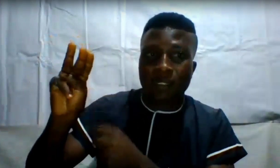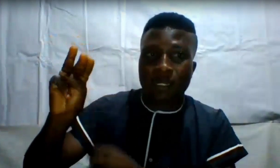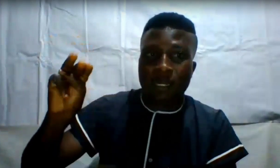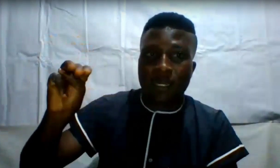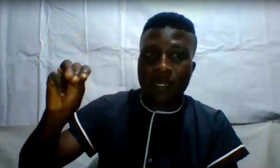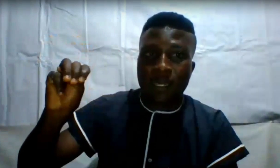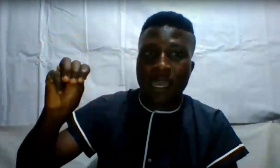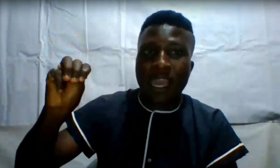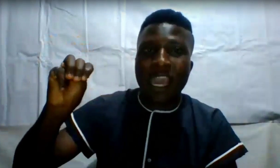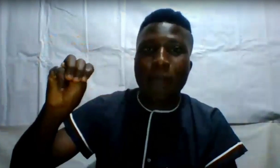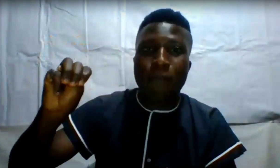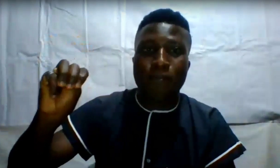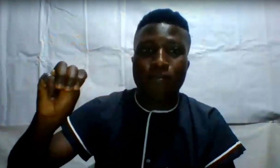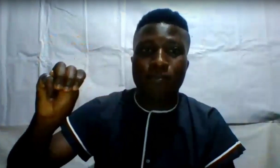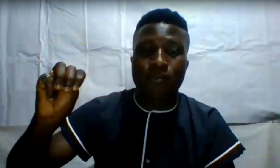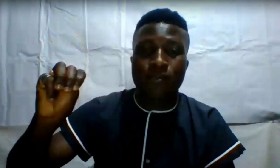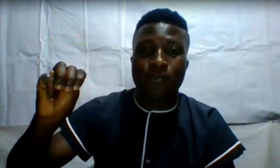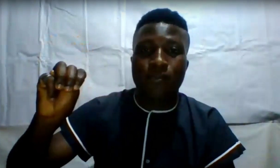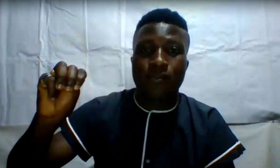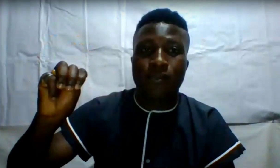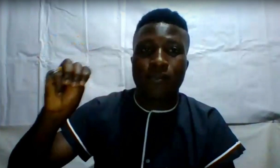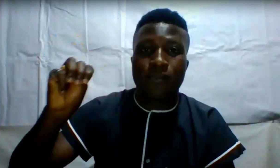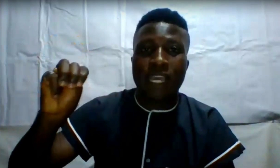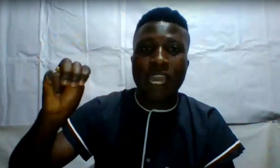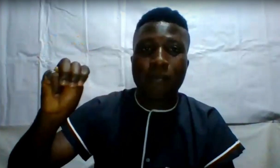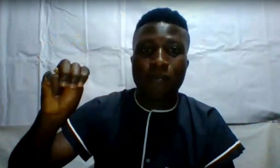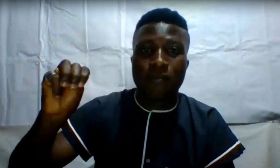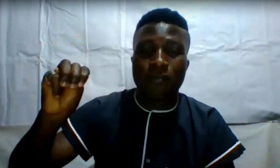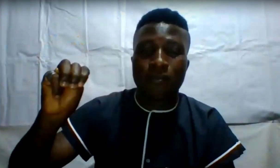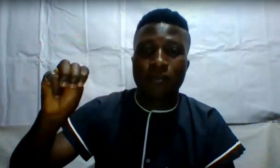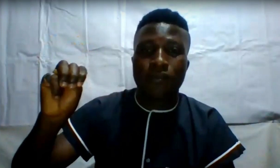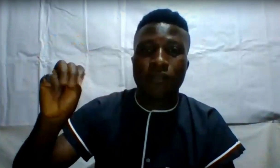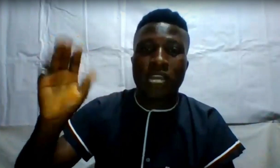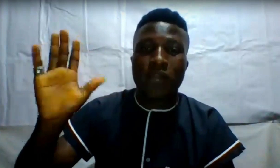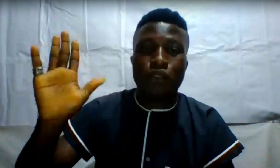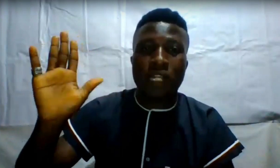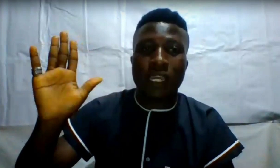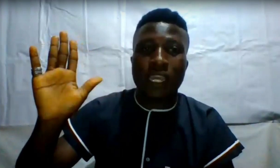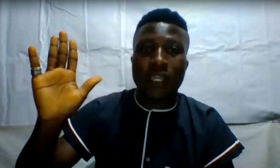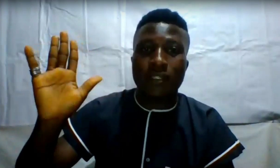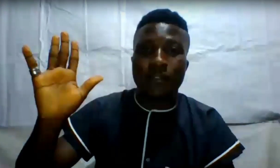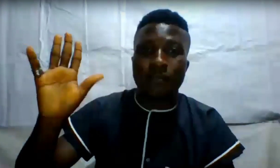M. M. I'll do that again.